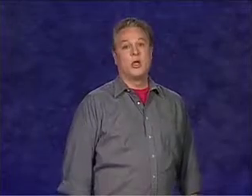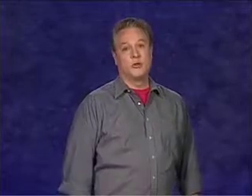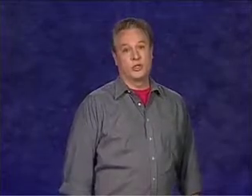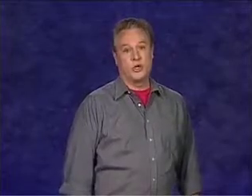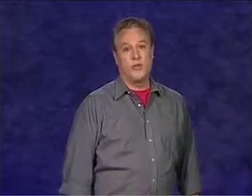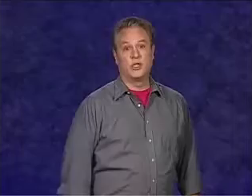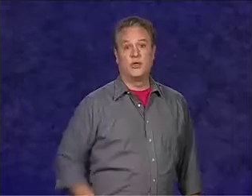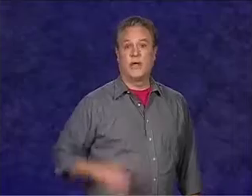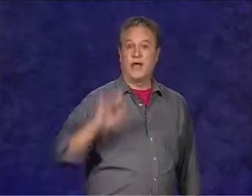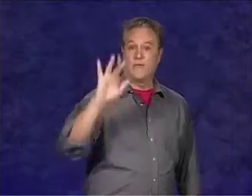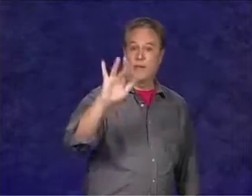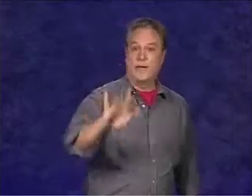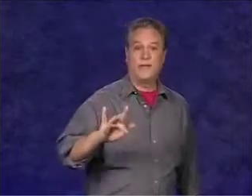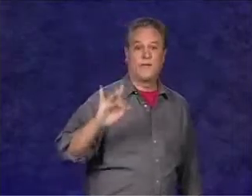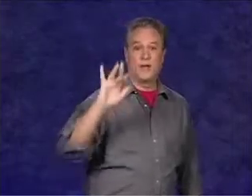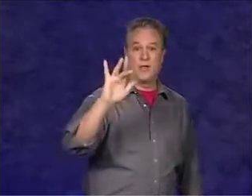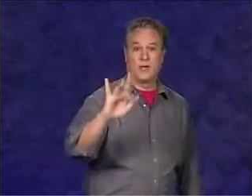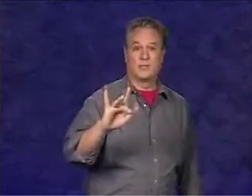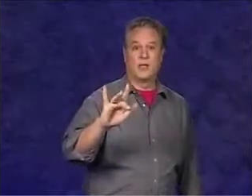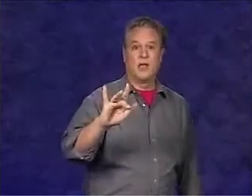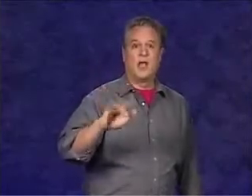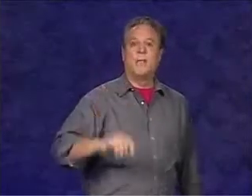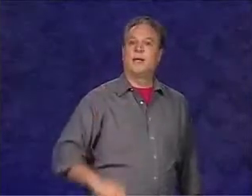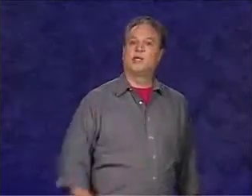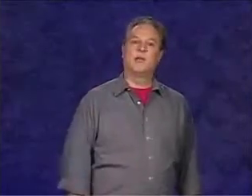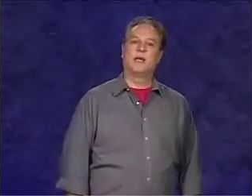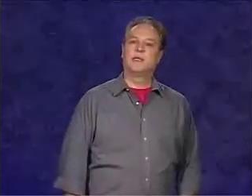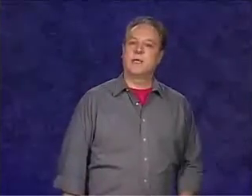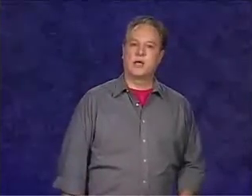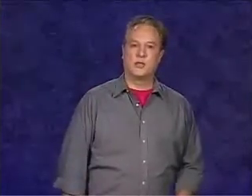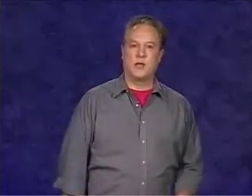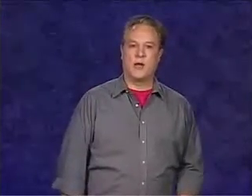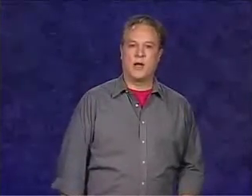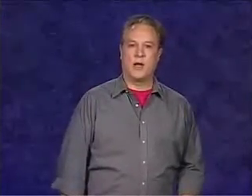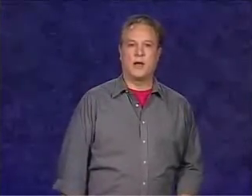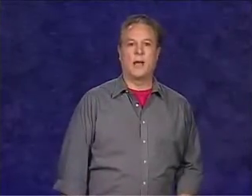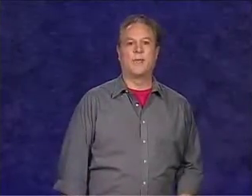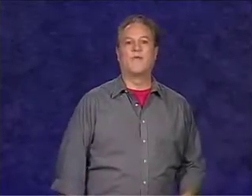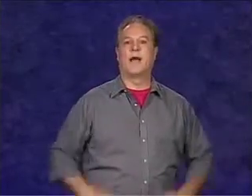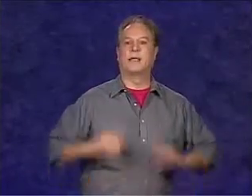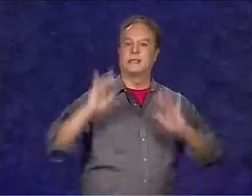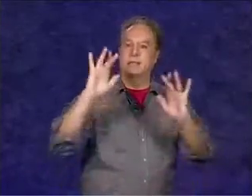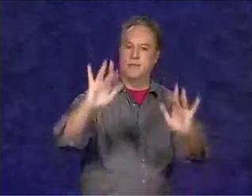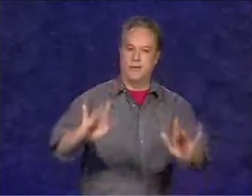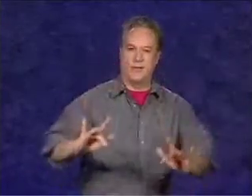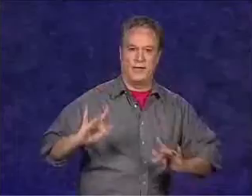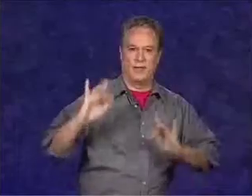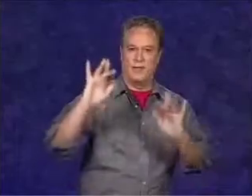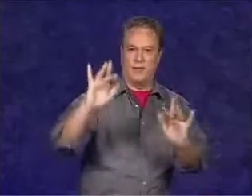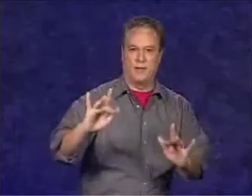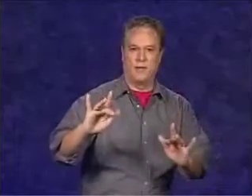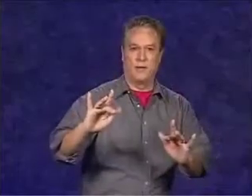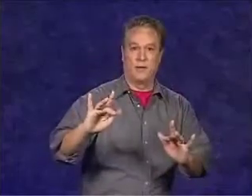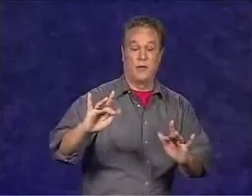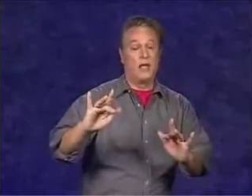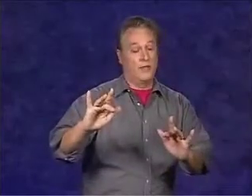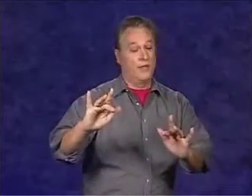You show that you have pity for others because you get in touch with your heart and provide sympathy to them. This